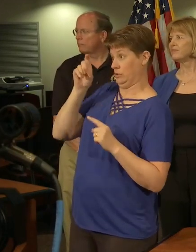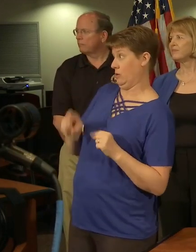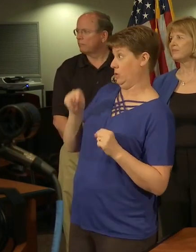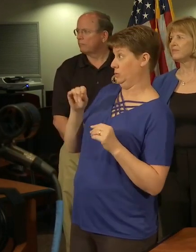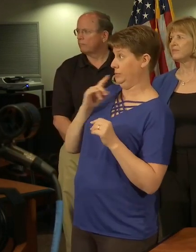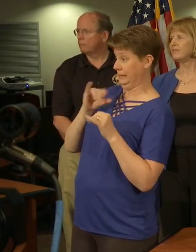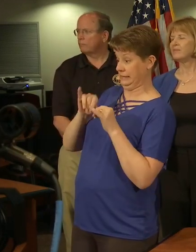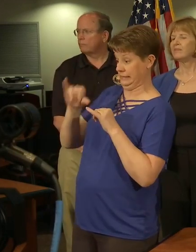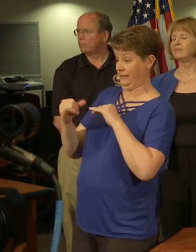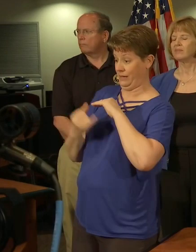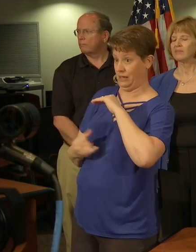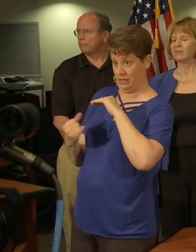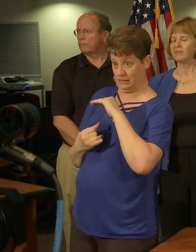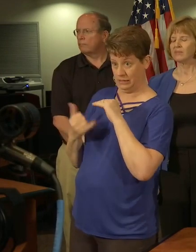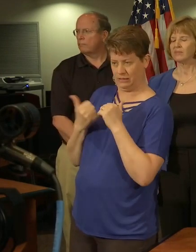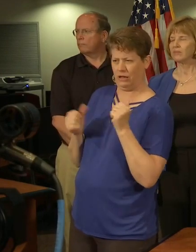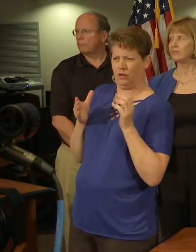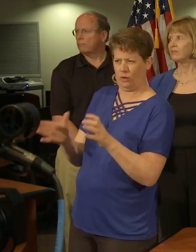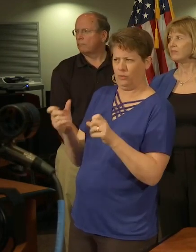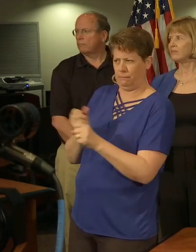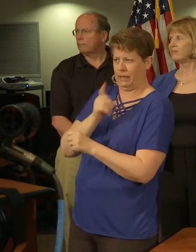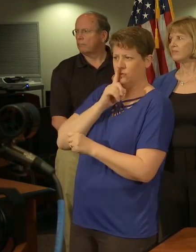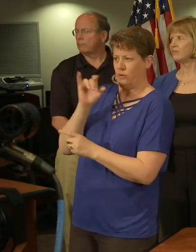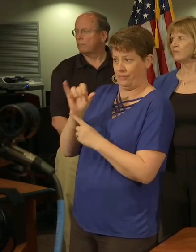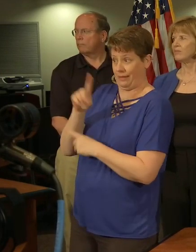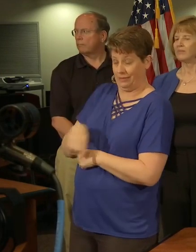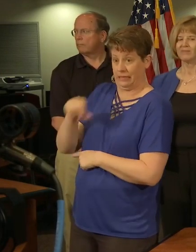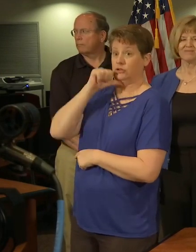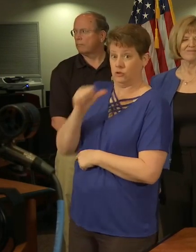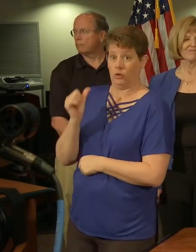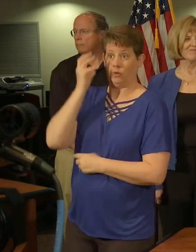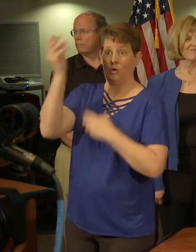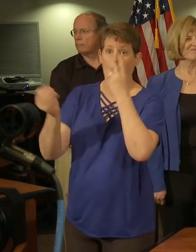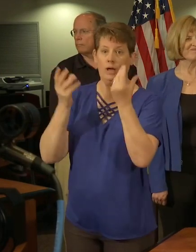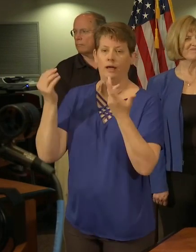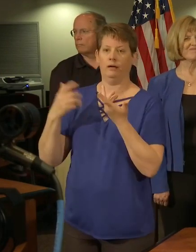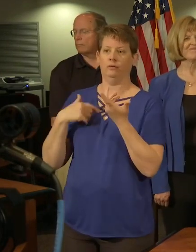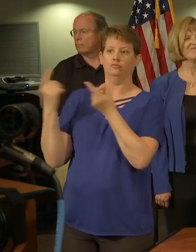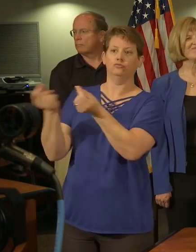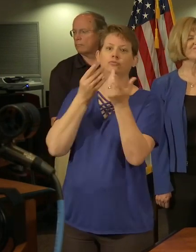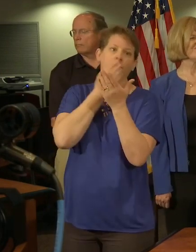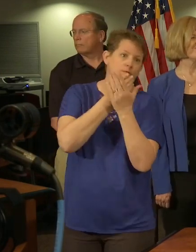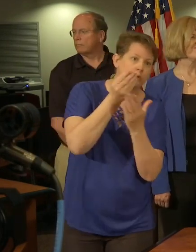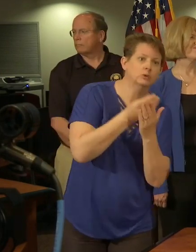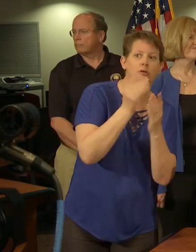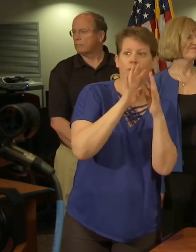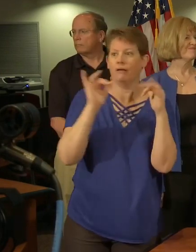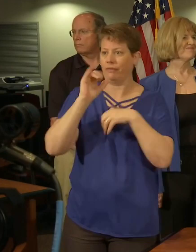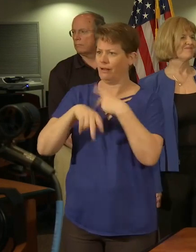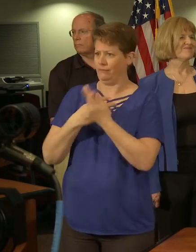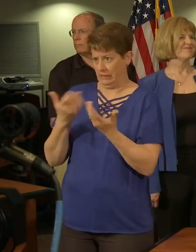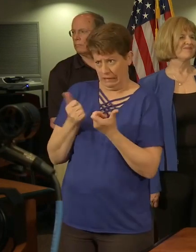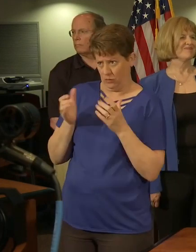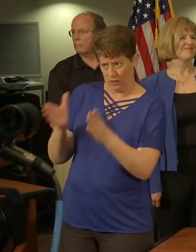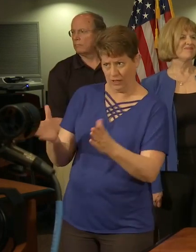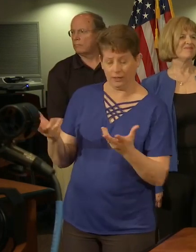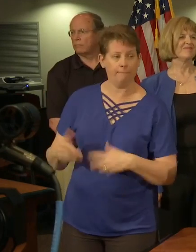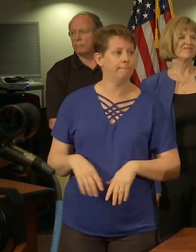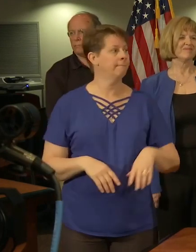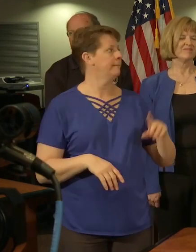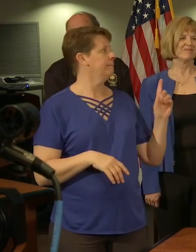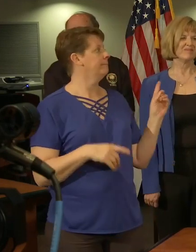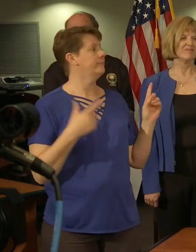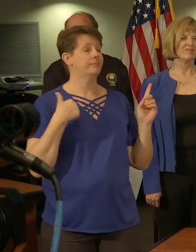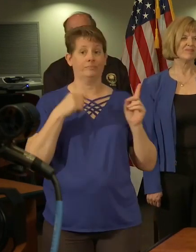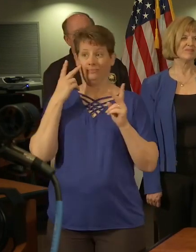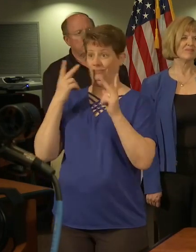be self-isolating, is there any way to ensure that they don't go out, run errands, do grocery shopping, things like that? As cases